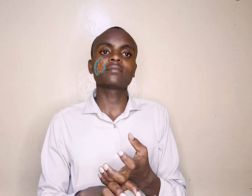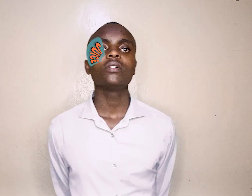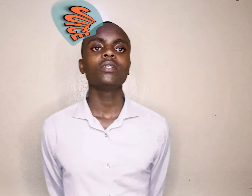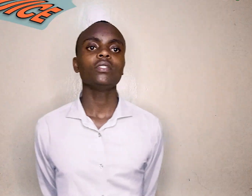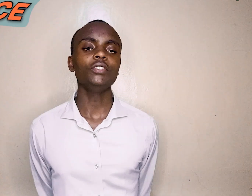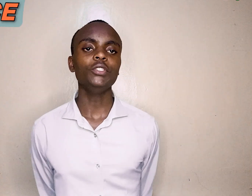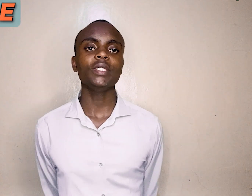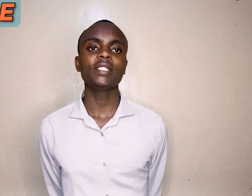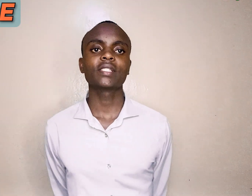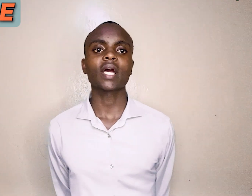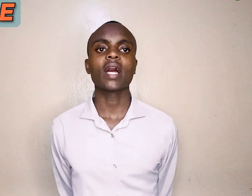Juice.